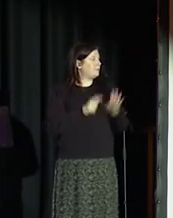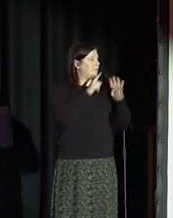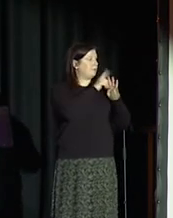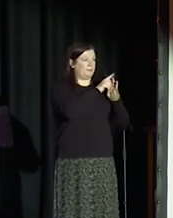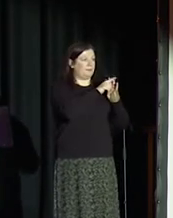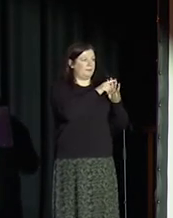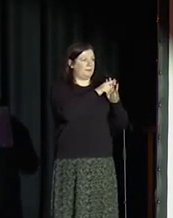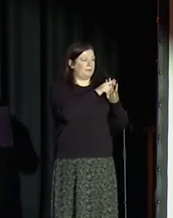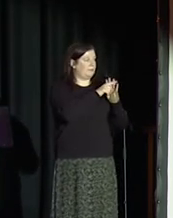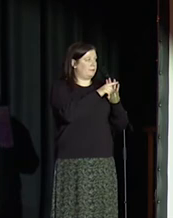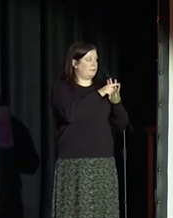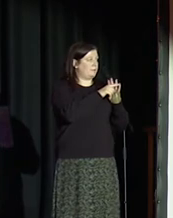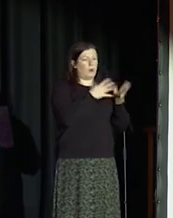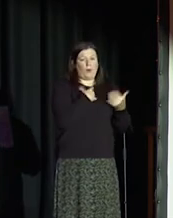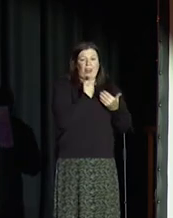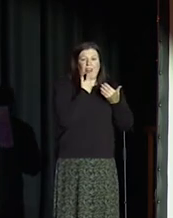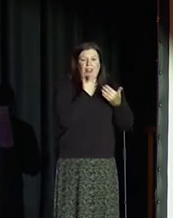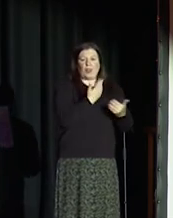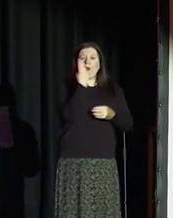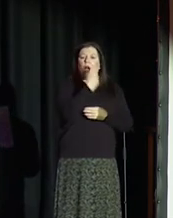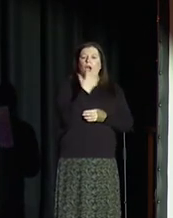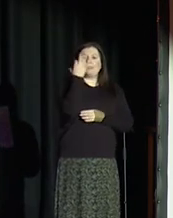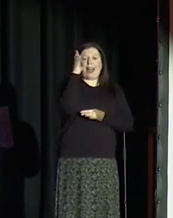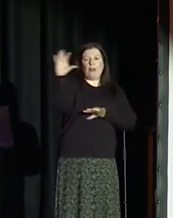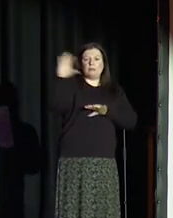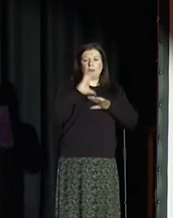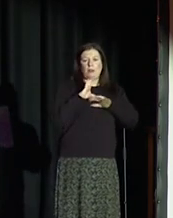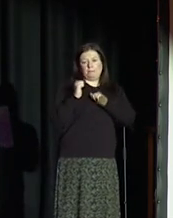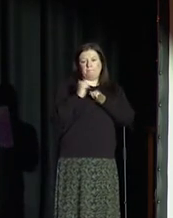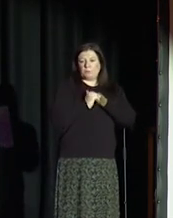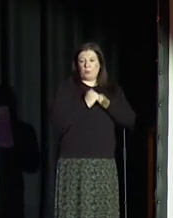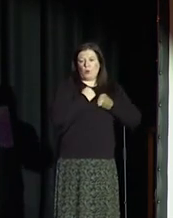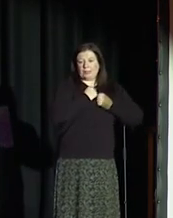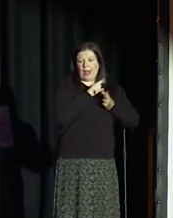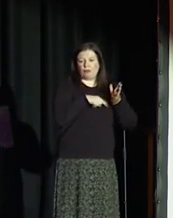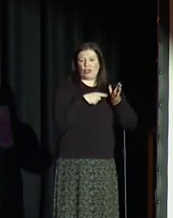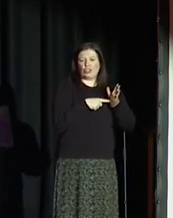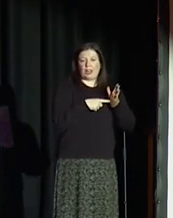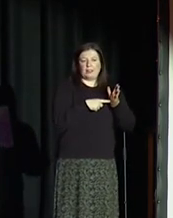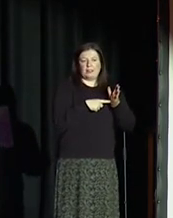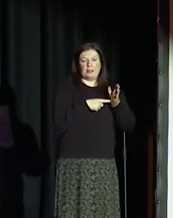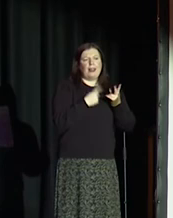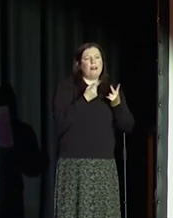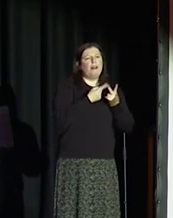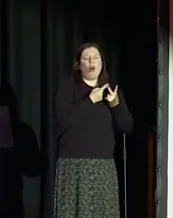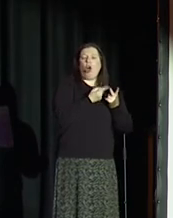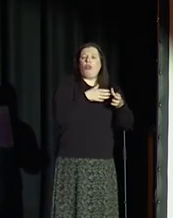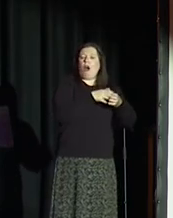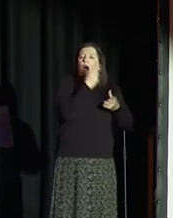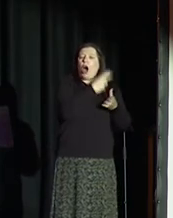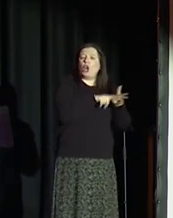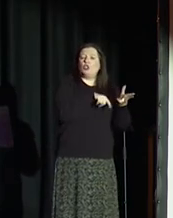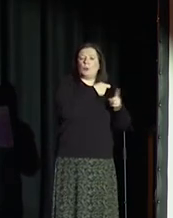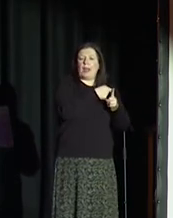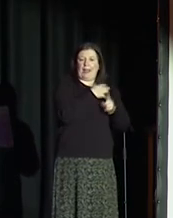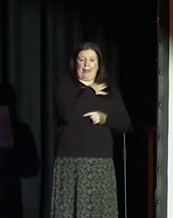Could I just say a big thank you to the Arts Council of England for supporting us, and Outdoor Arts UK for inviting us